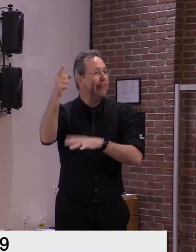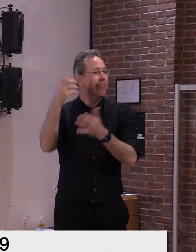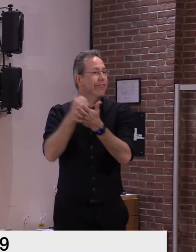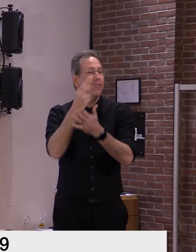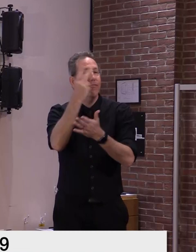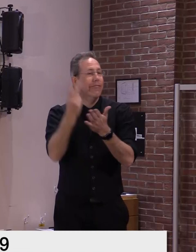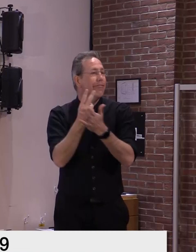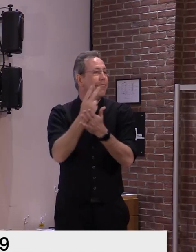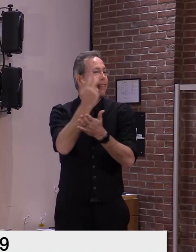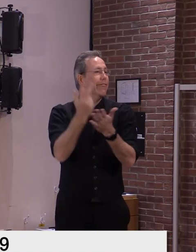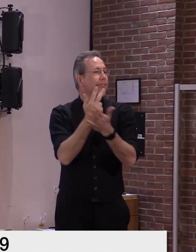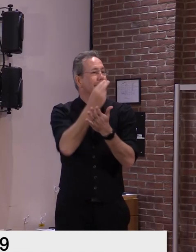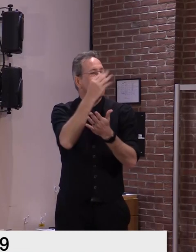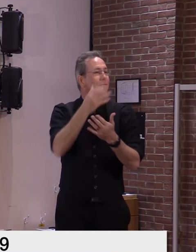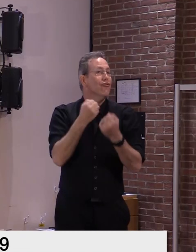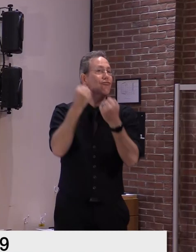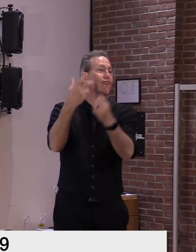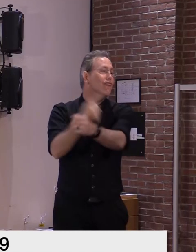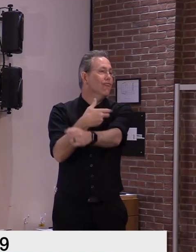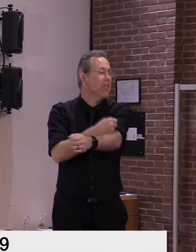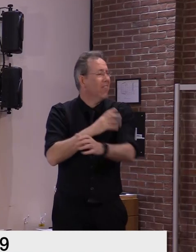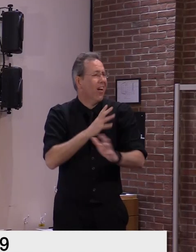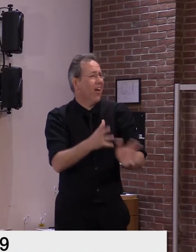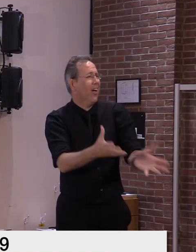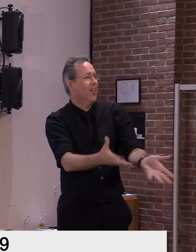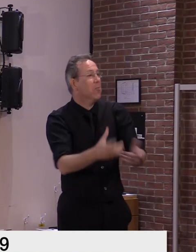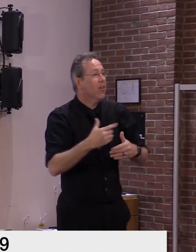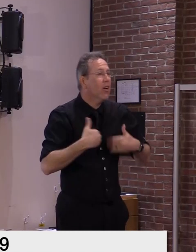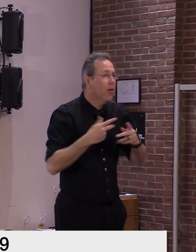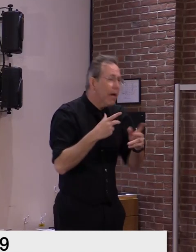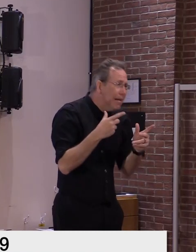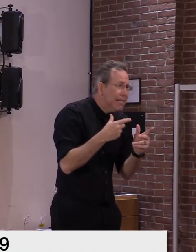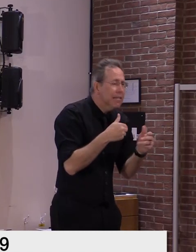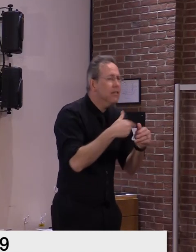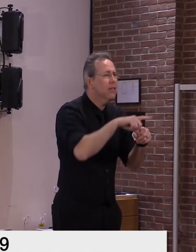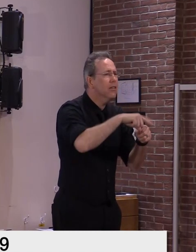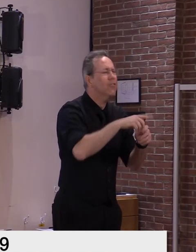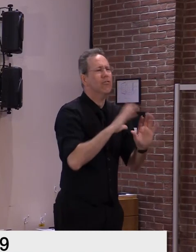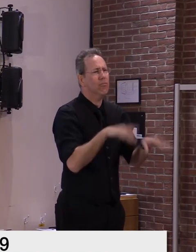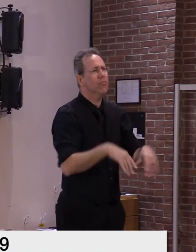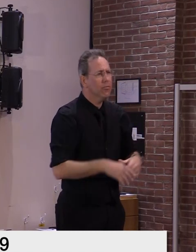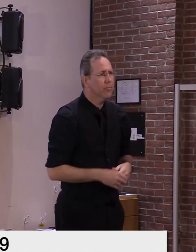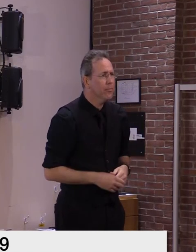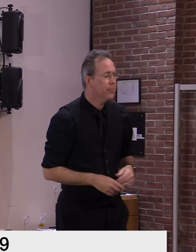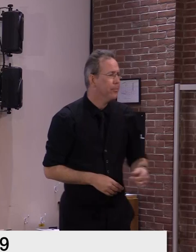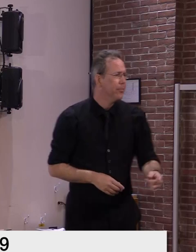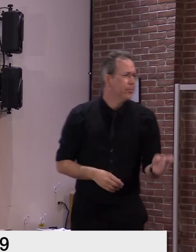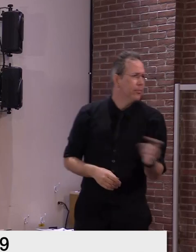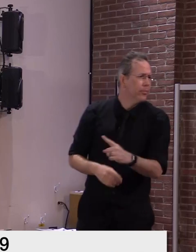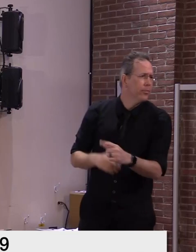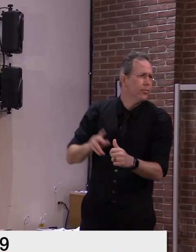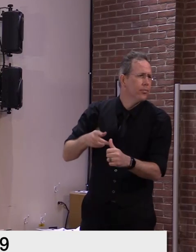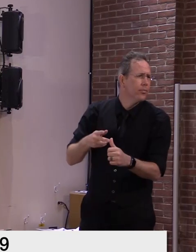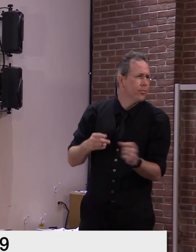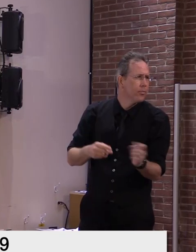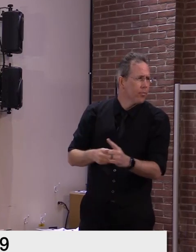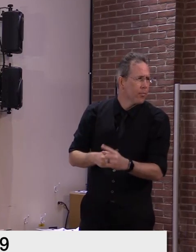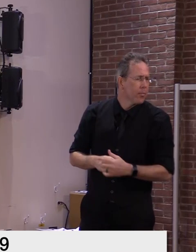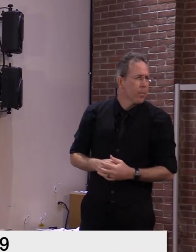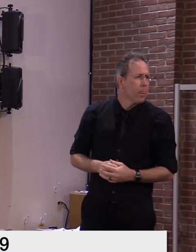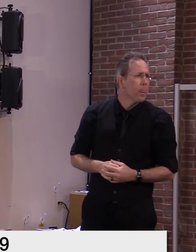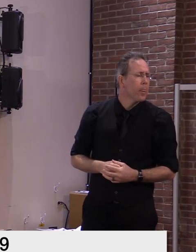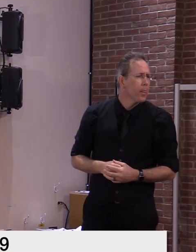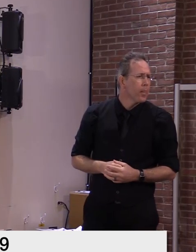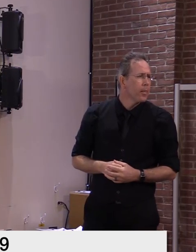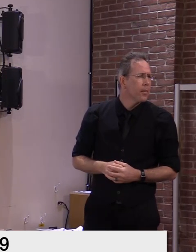So just so you know, one of the people who wrote to us said that you have to cancel your state appointment, the initial